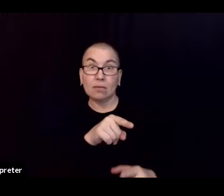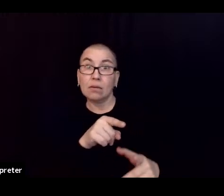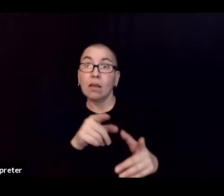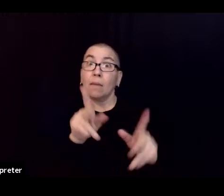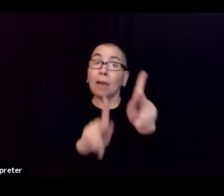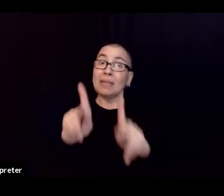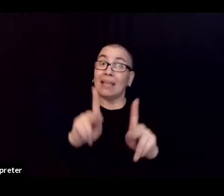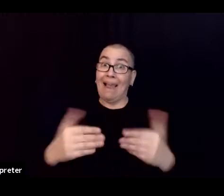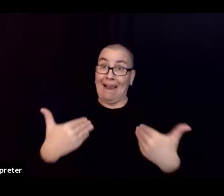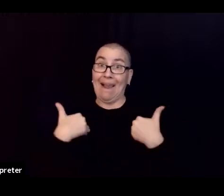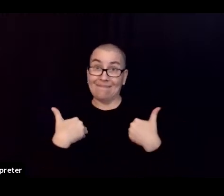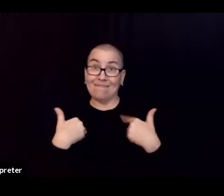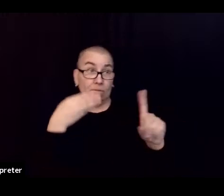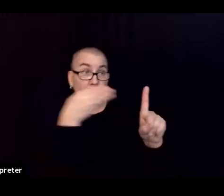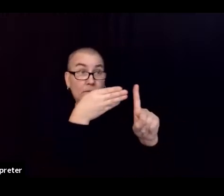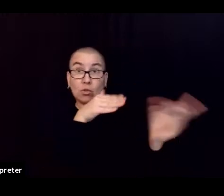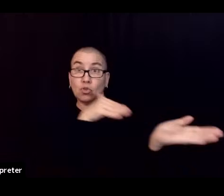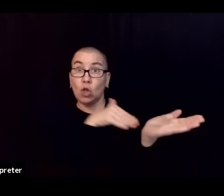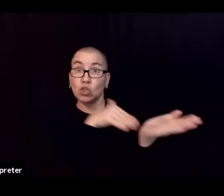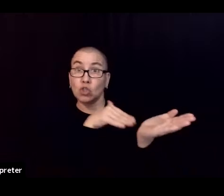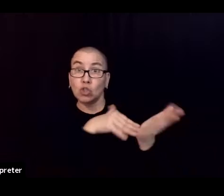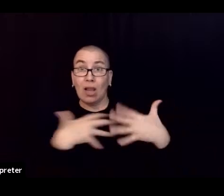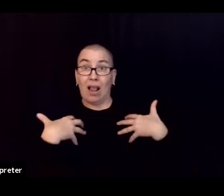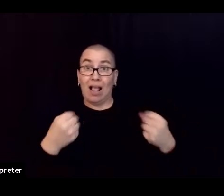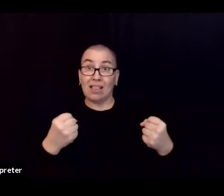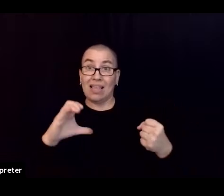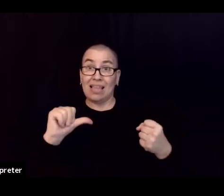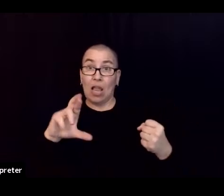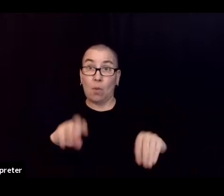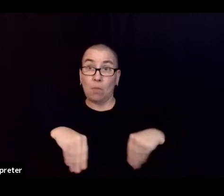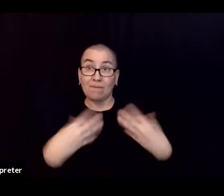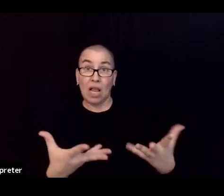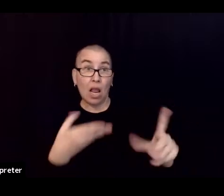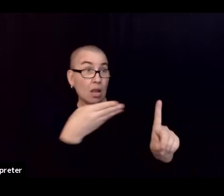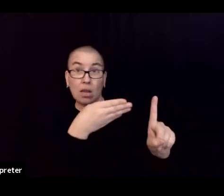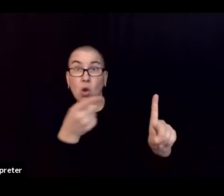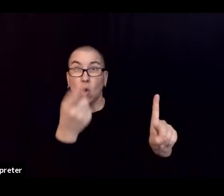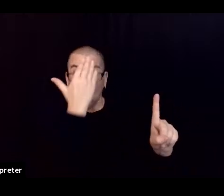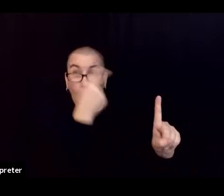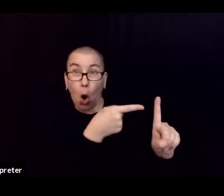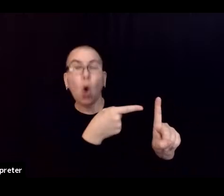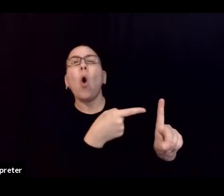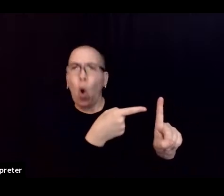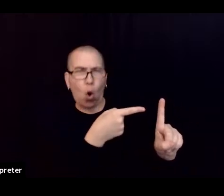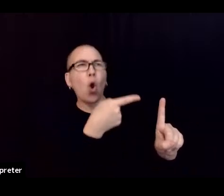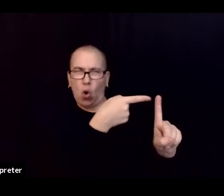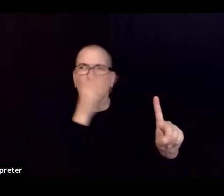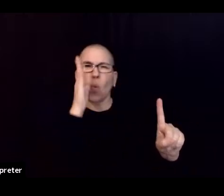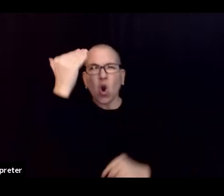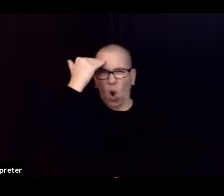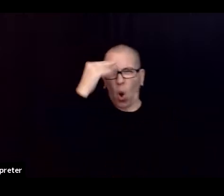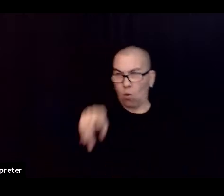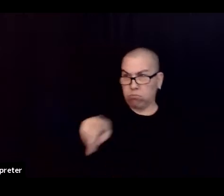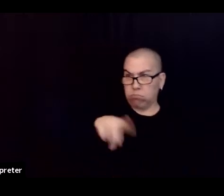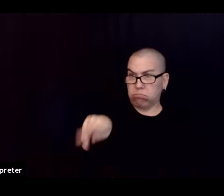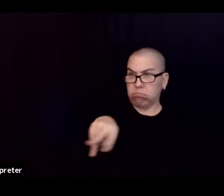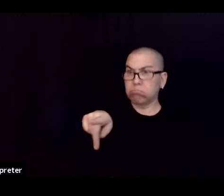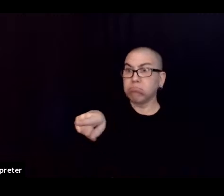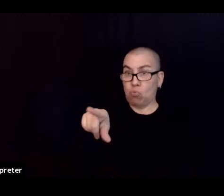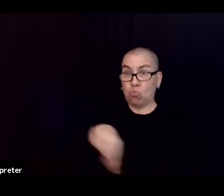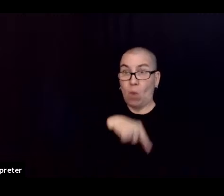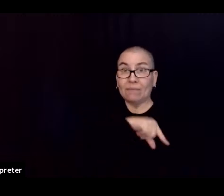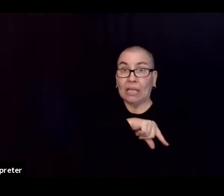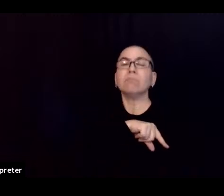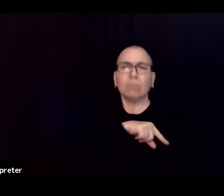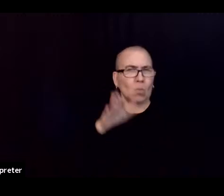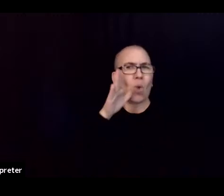are looking at their patient rosters and able to make outreach and get folks in quickly through appointments, it